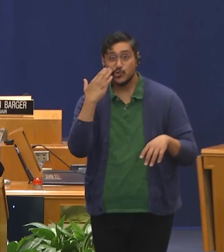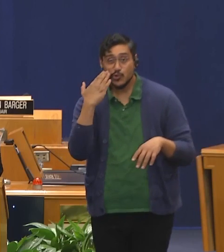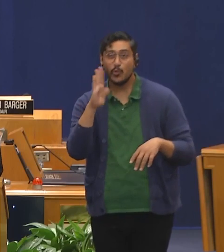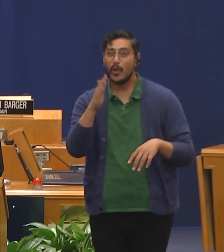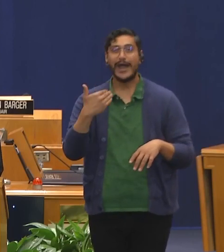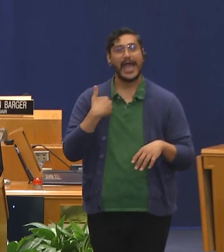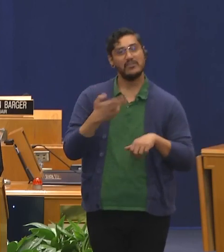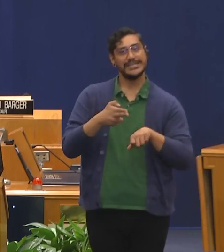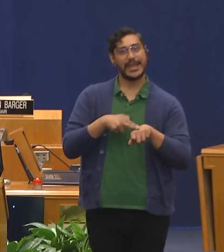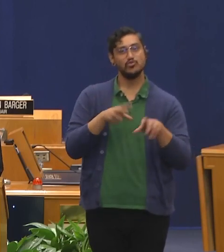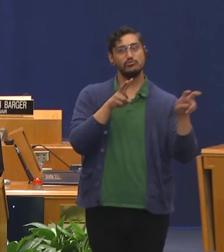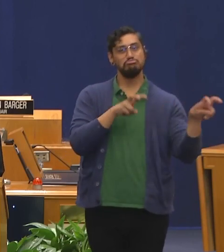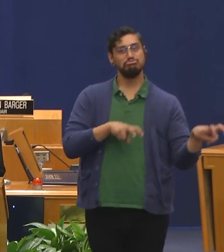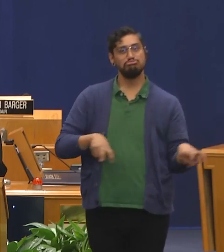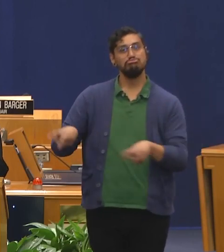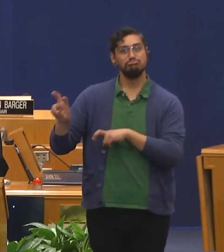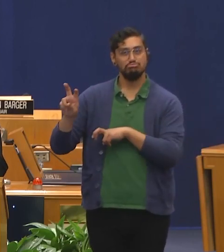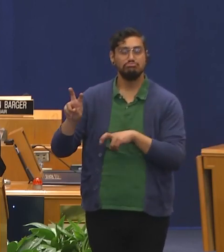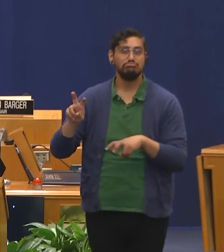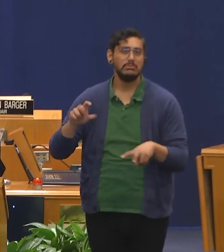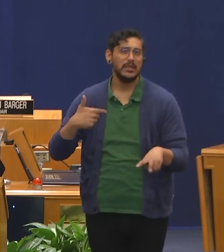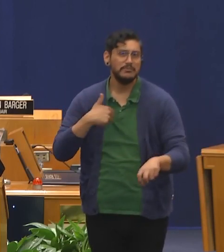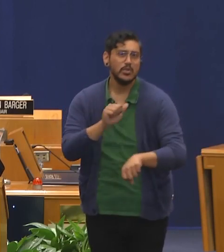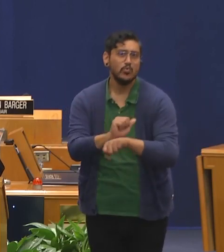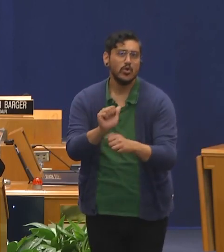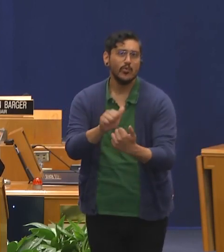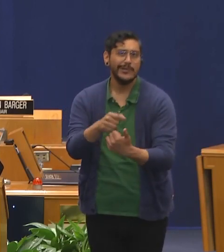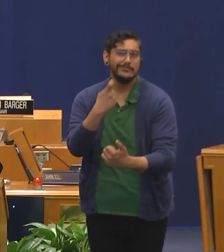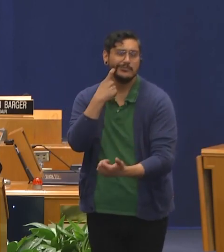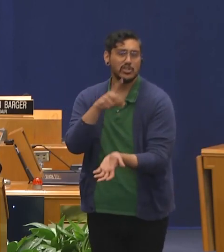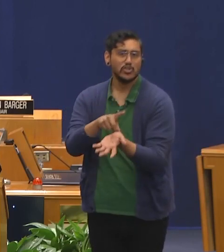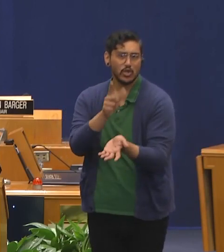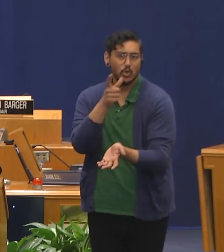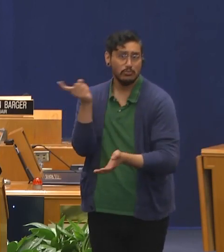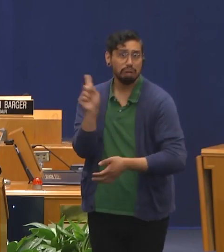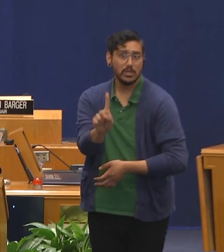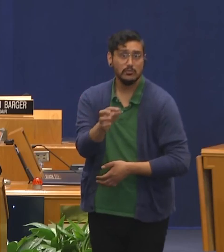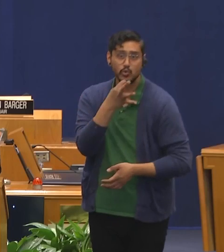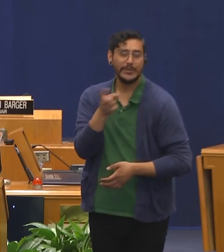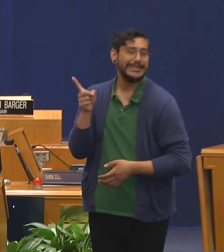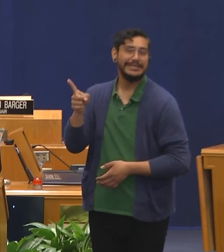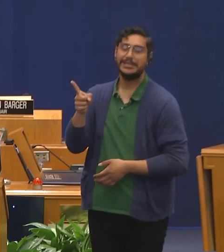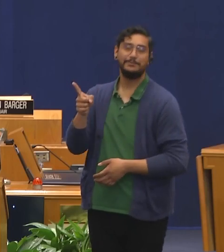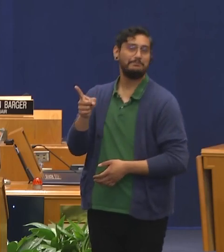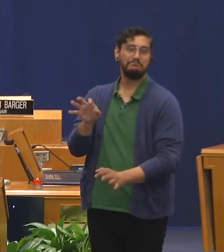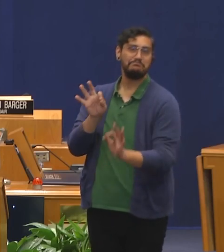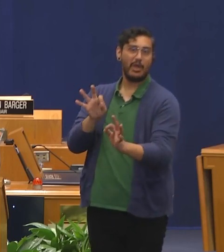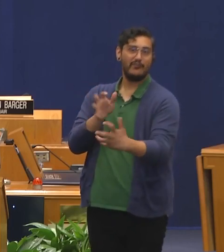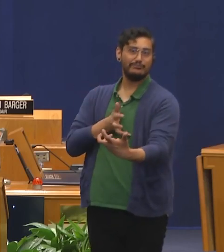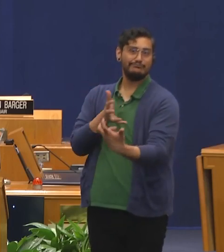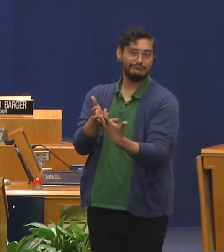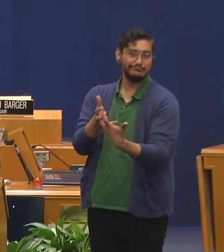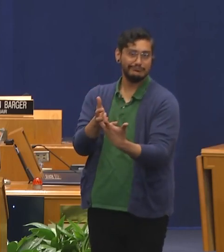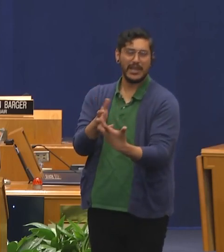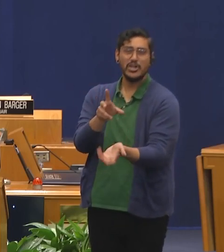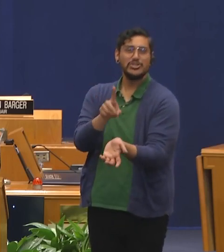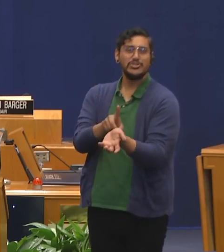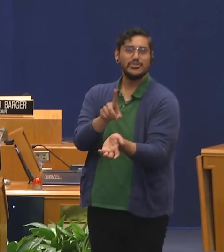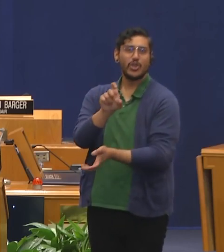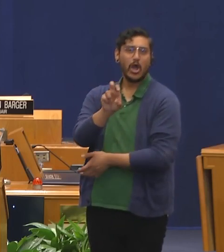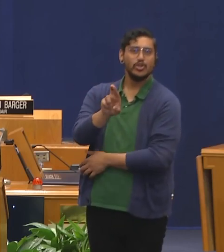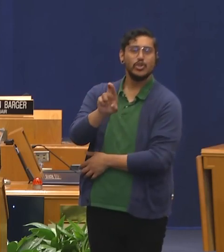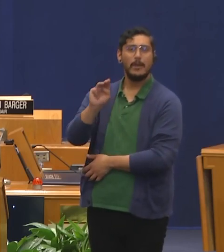Having worked with the physician coming in, he is a natural fit. Dr. McKinnell is an expert in